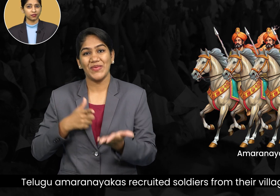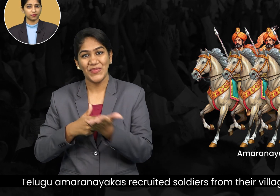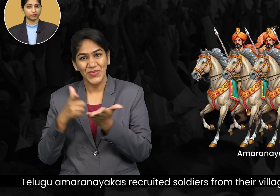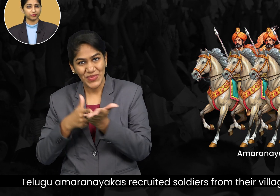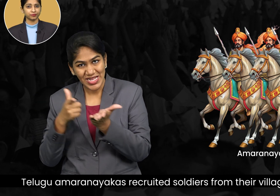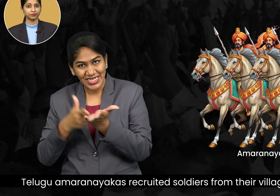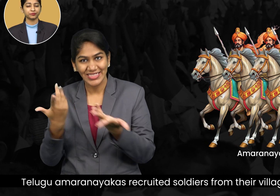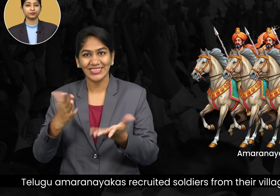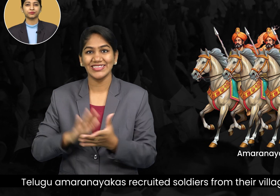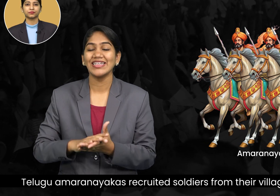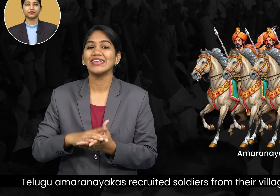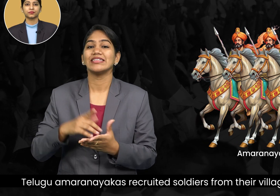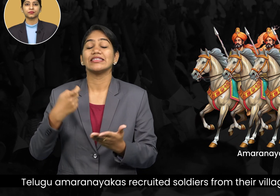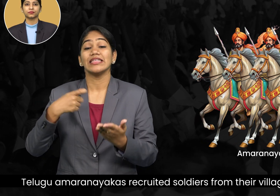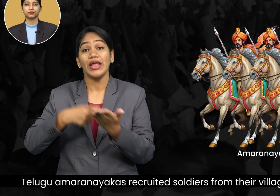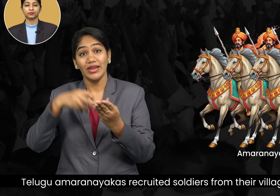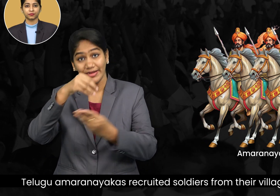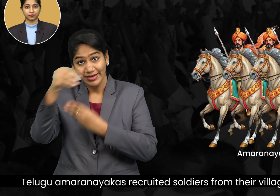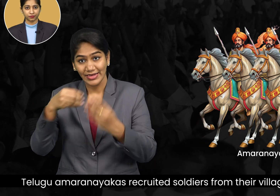relatives,